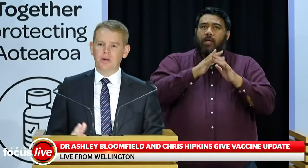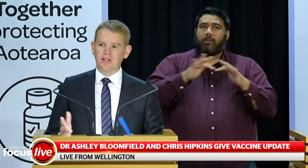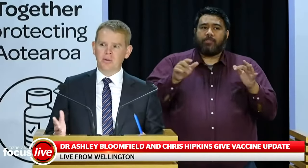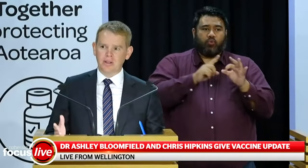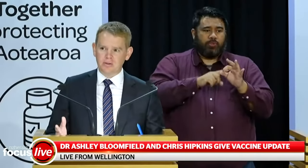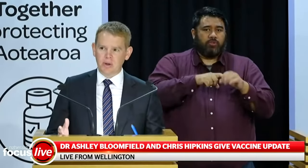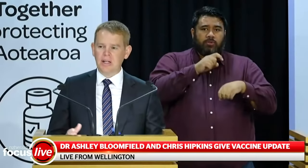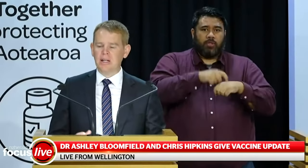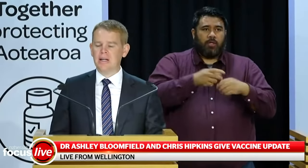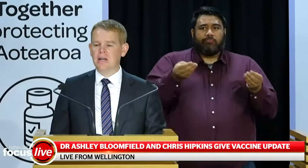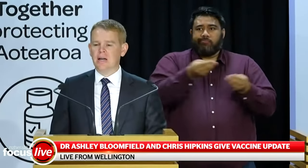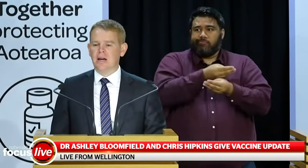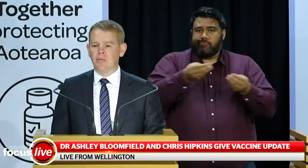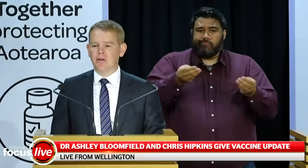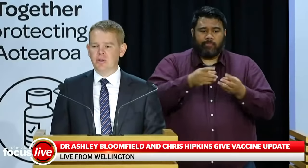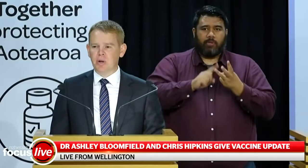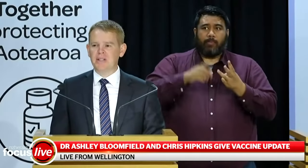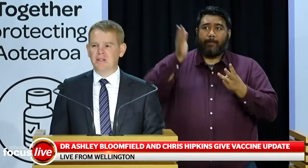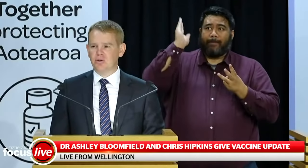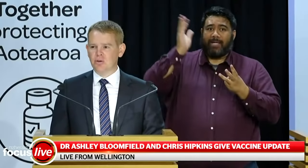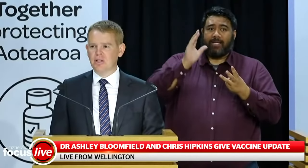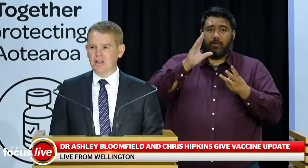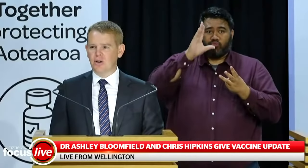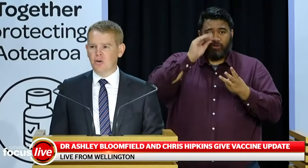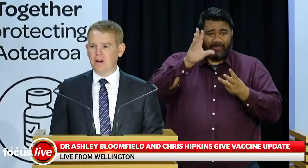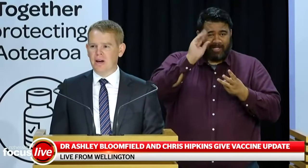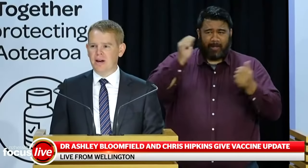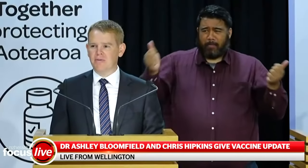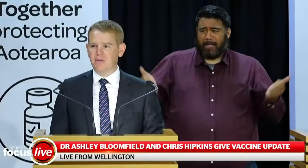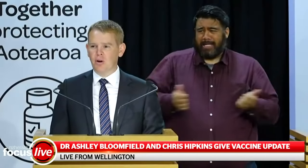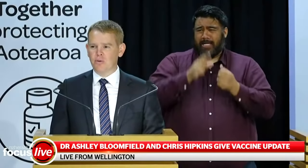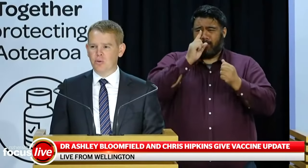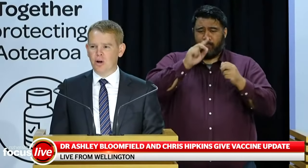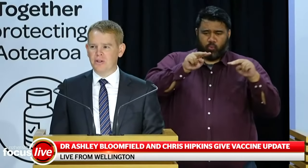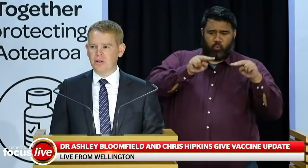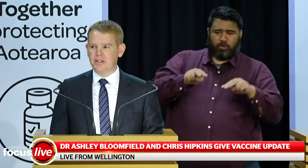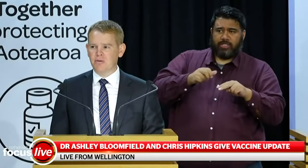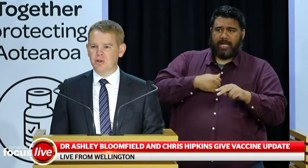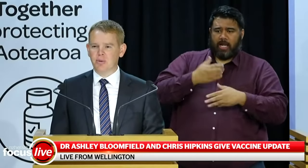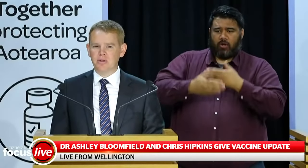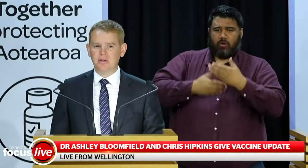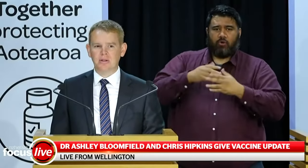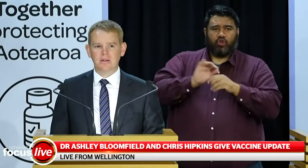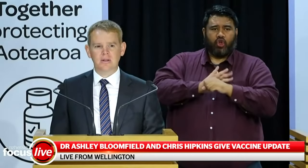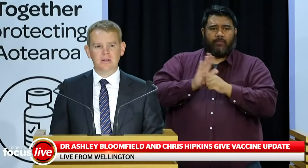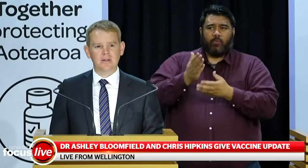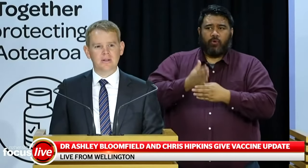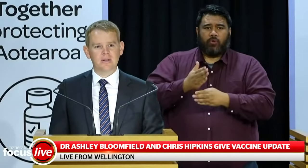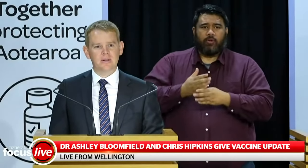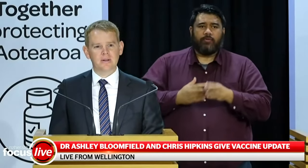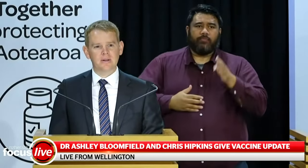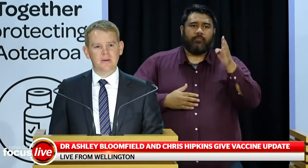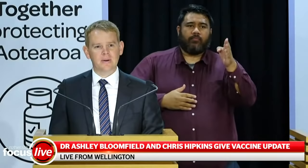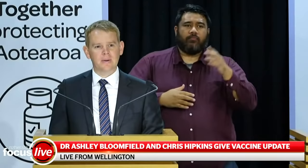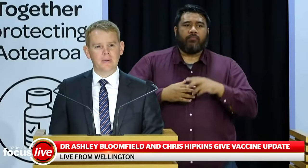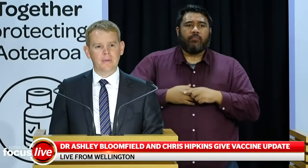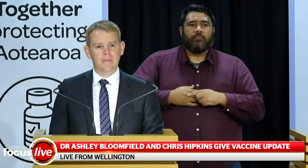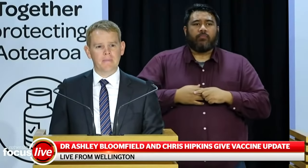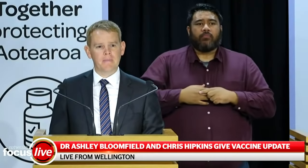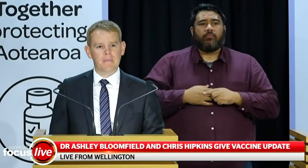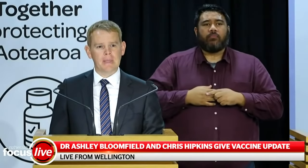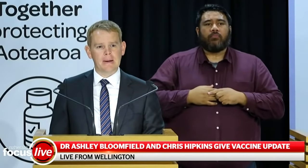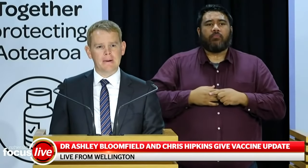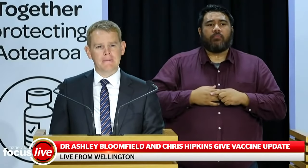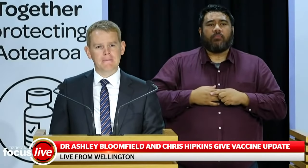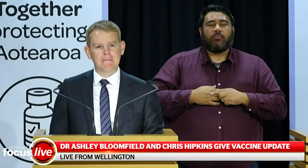operating. We're doing this regularly. There is plenty of scrutiny of our overall COVID-19 response. 25 minutes on a briefing of